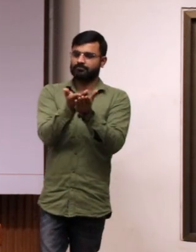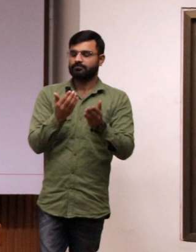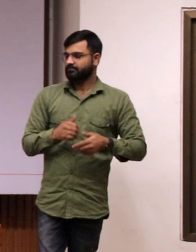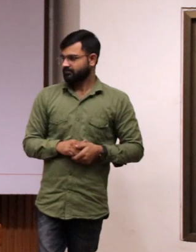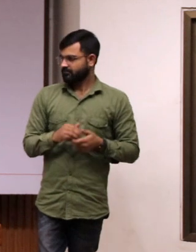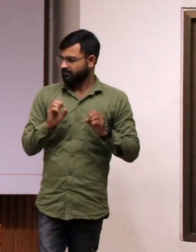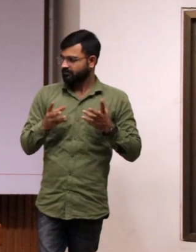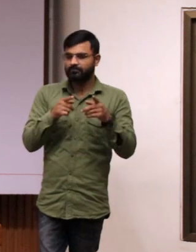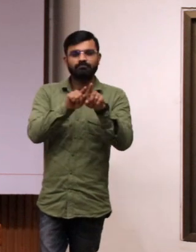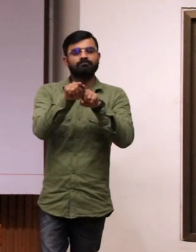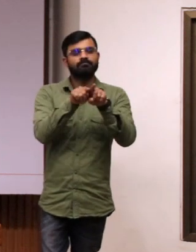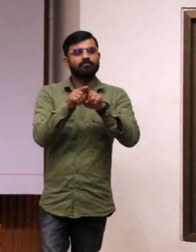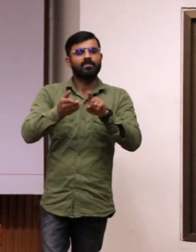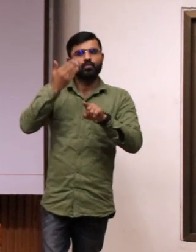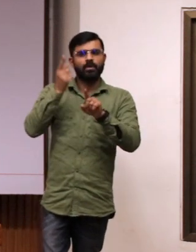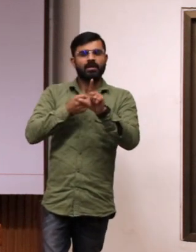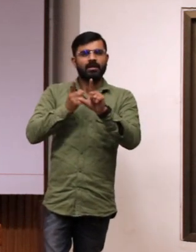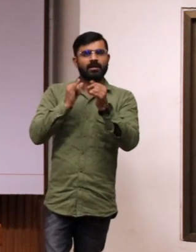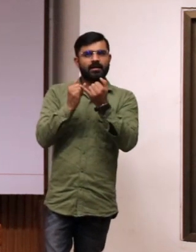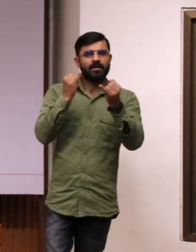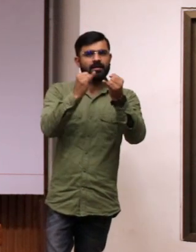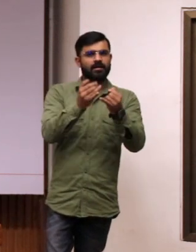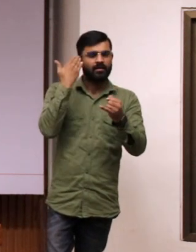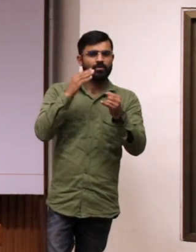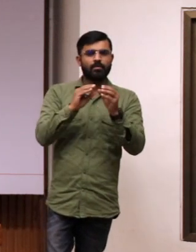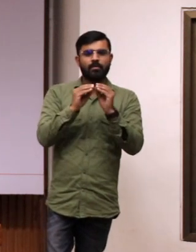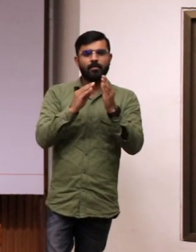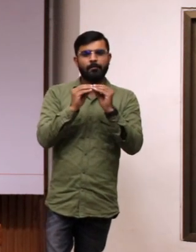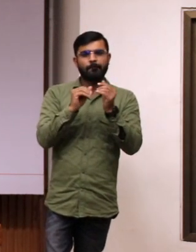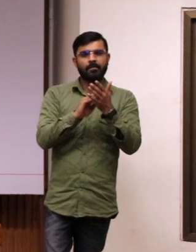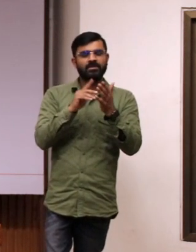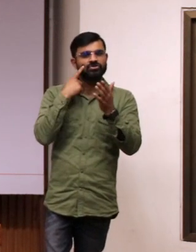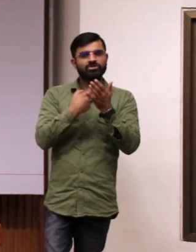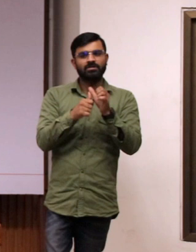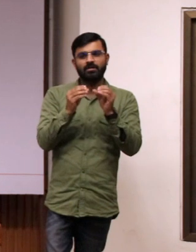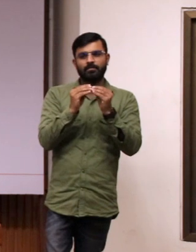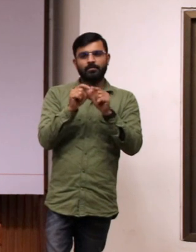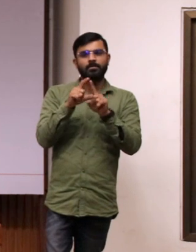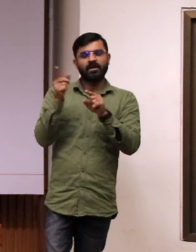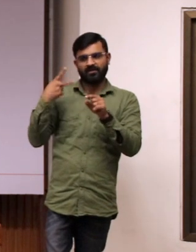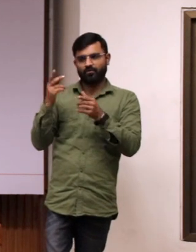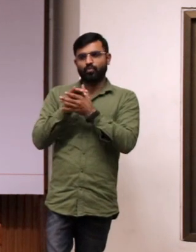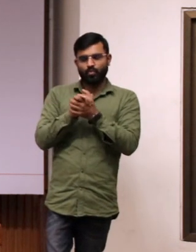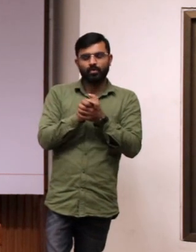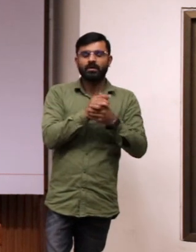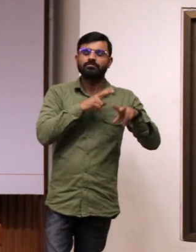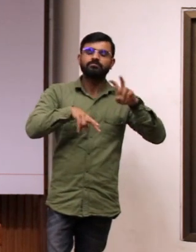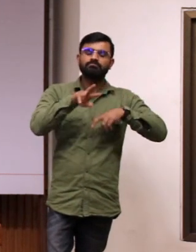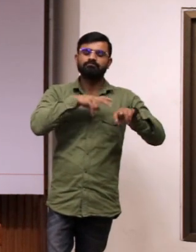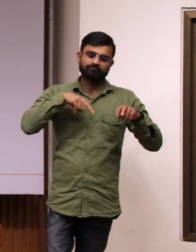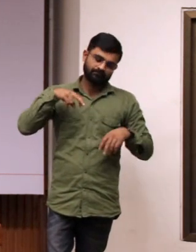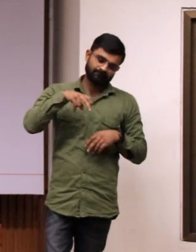I will start with an example that last Sunday I walked from Wazirabad to Old Delhi Bridge. with my friends, about covering about 10